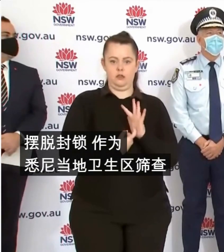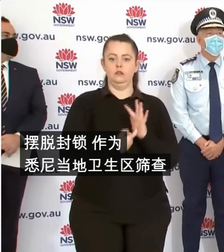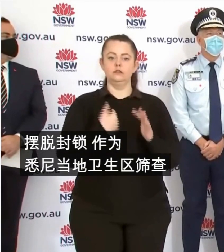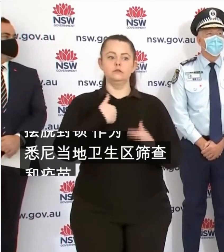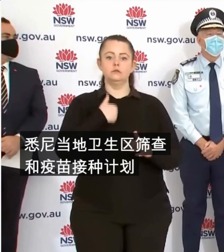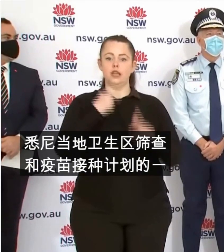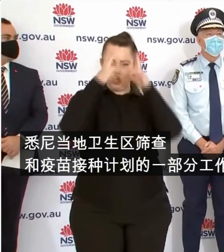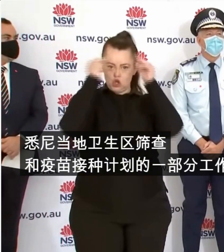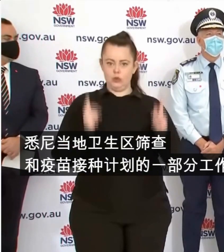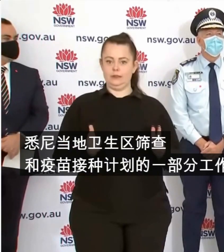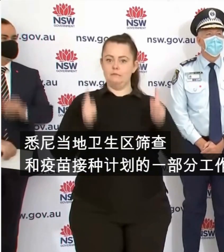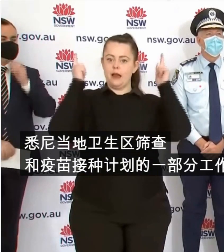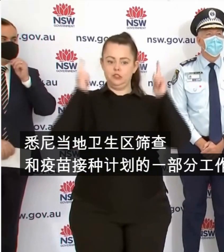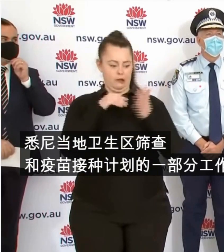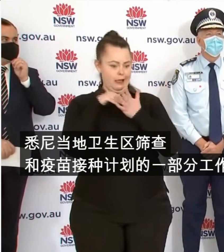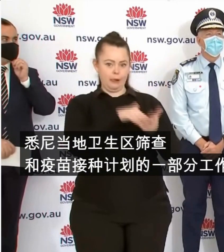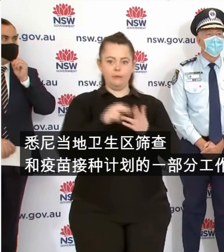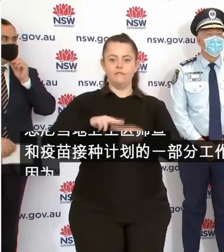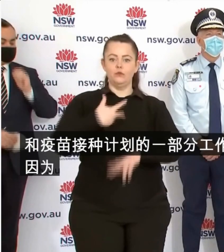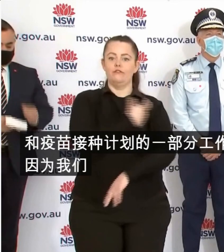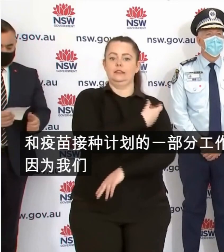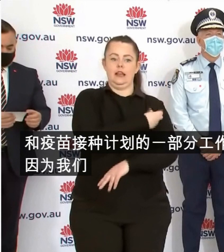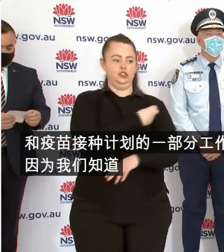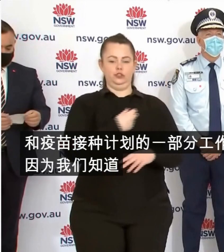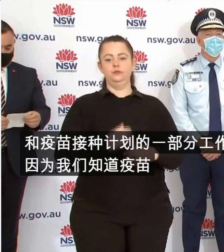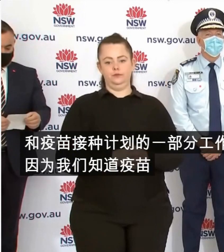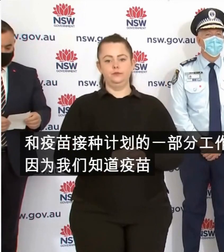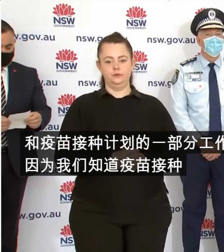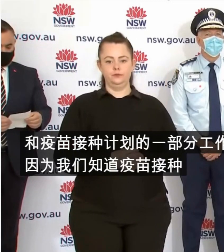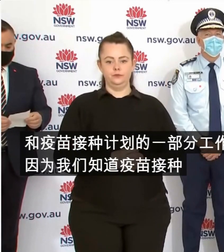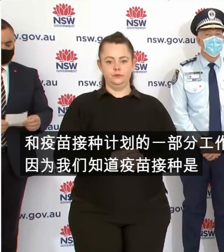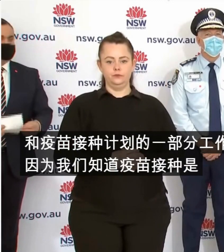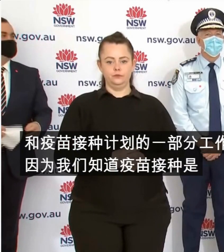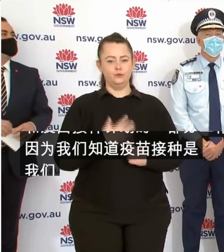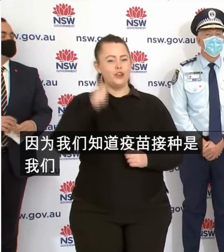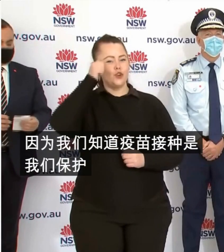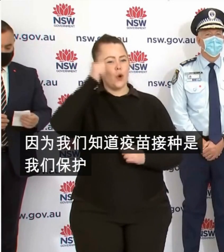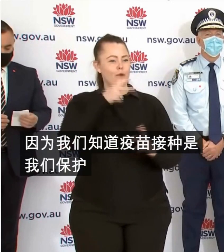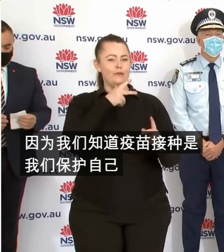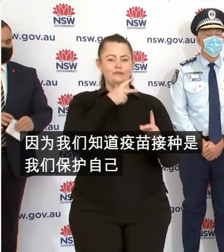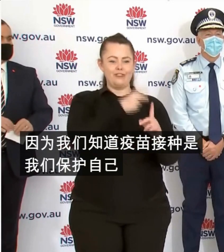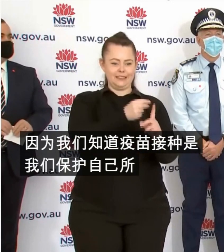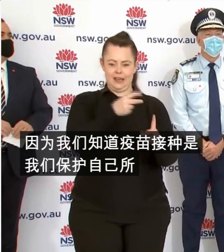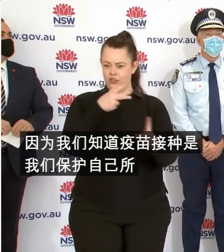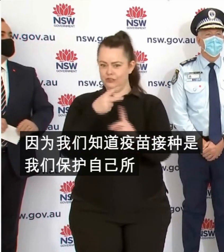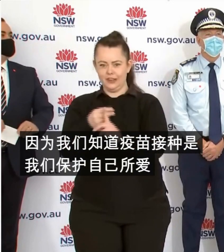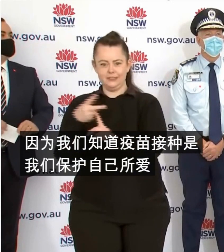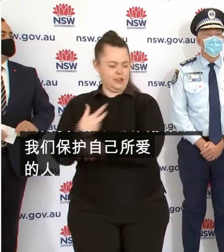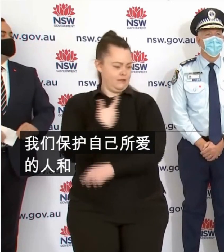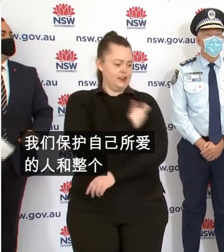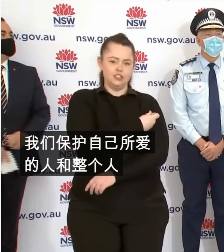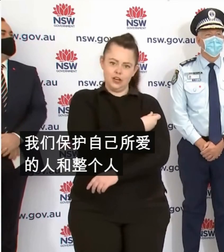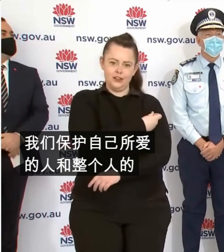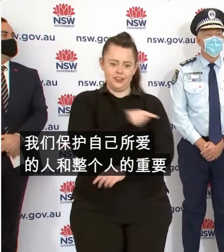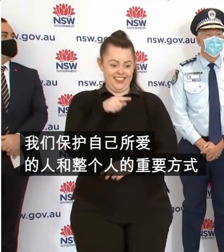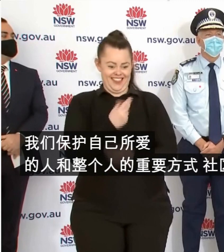District's screening and vaccination program. As we know, vaccinations are an essential way we can protect ourselves, our loved